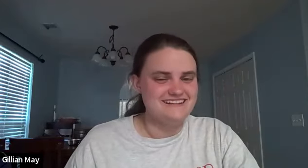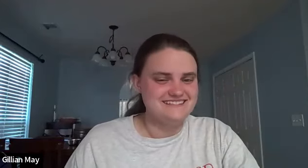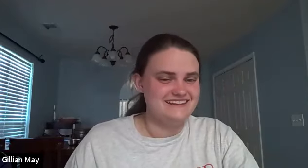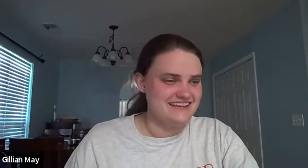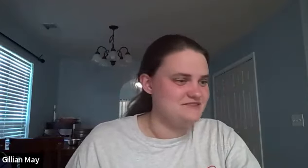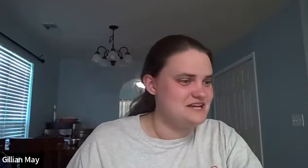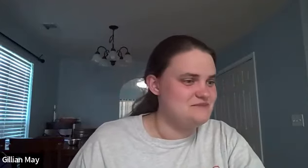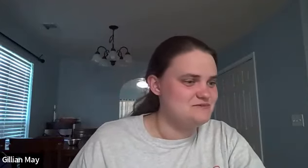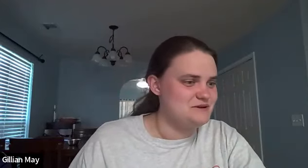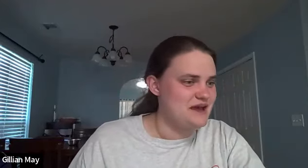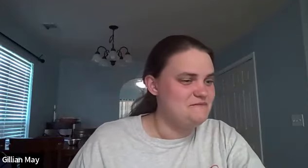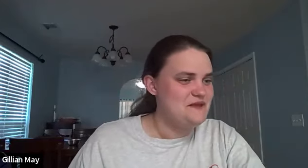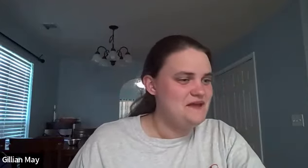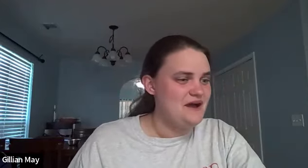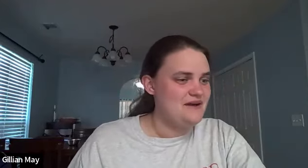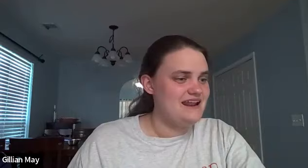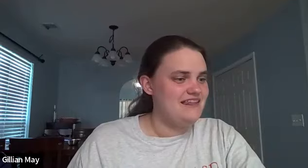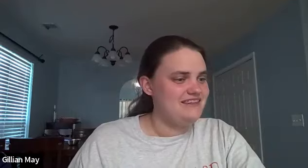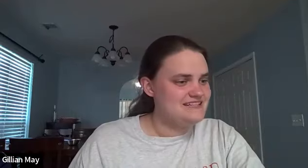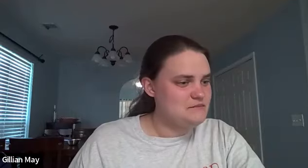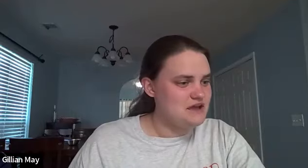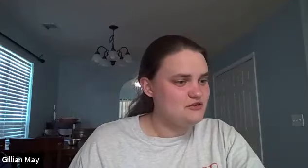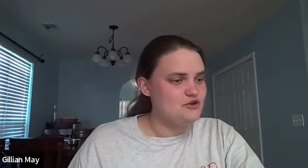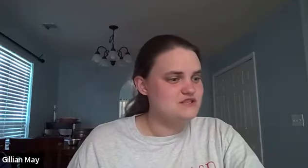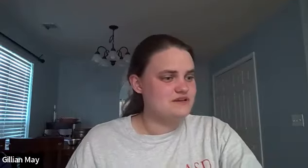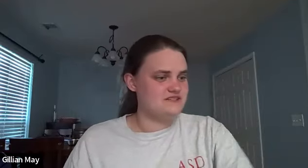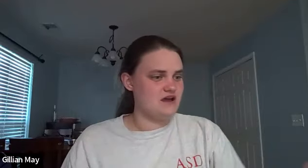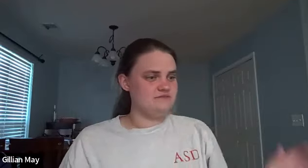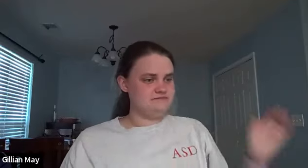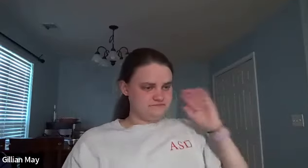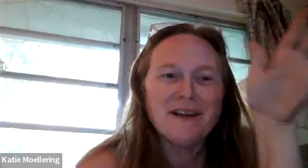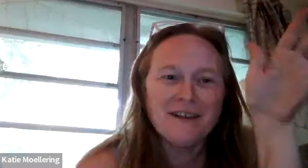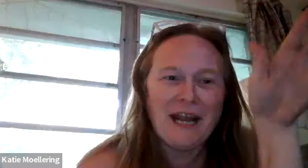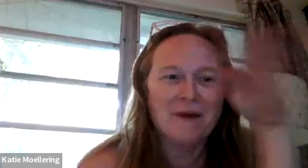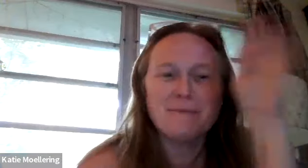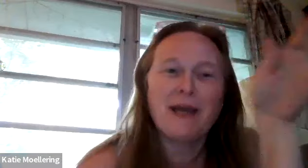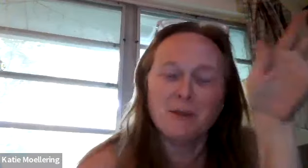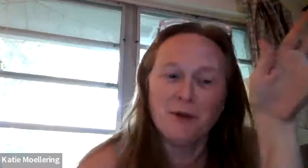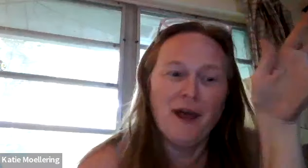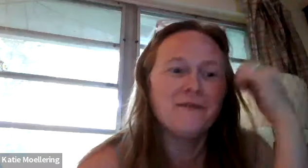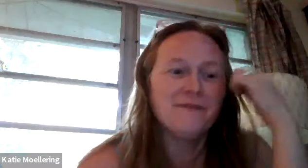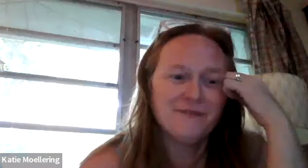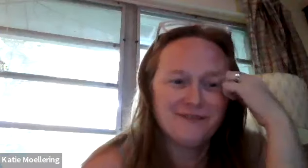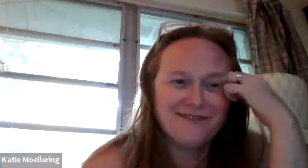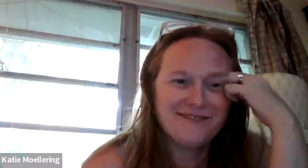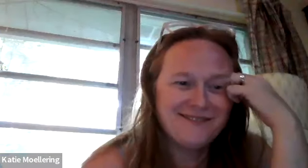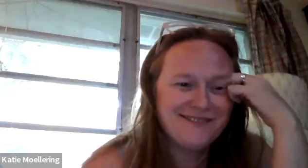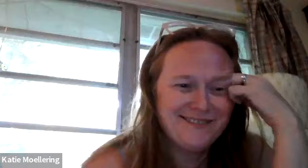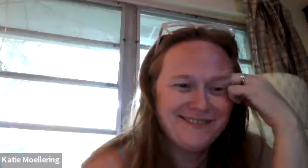class, like every time. It was pretty bad. All right, let's go back through those that we've done. Your track record now is impeccable, though. I don't forget